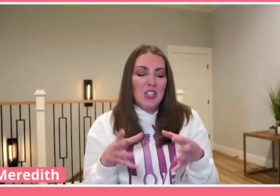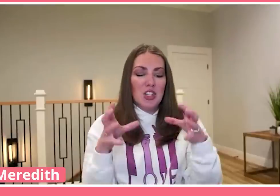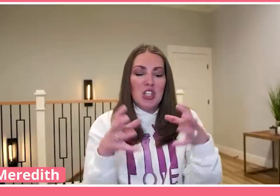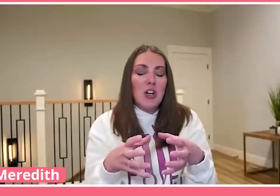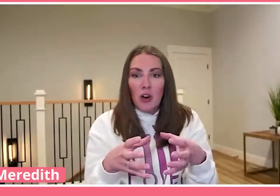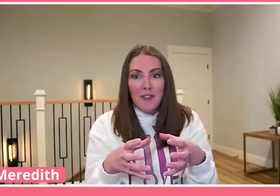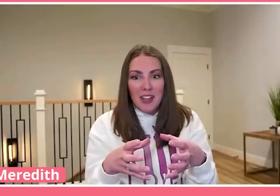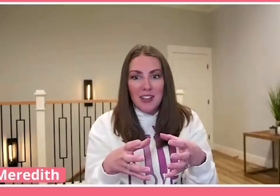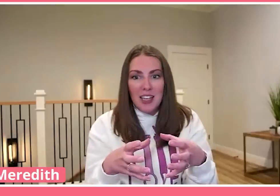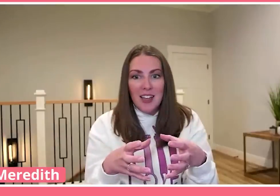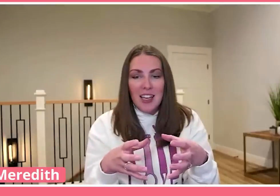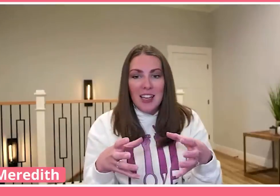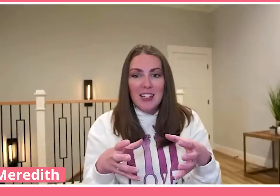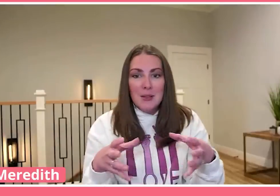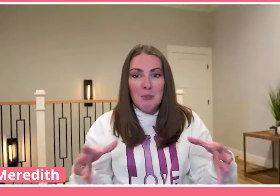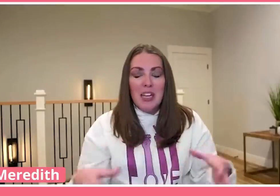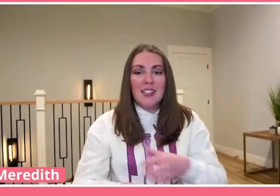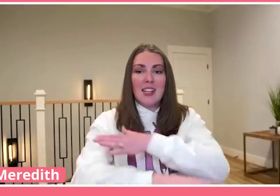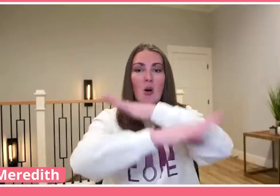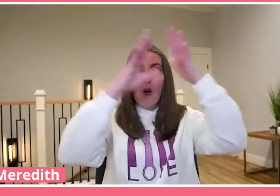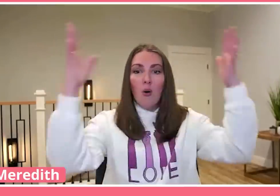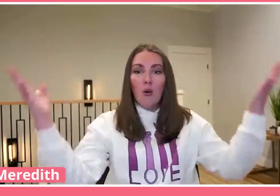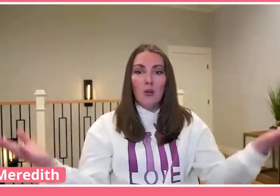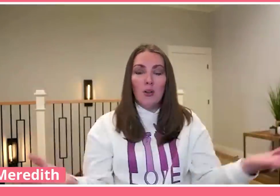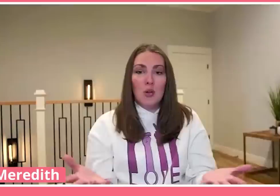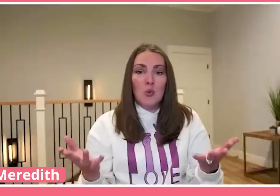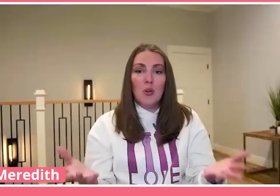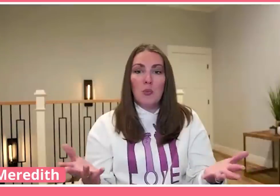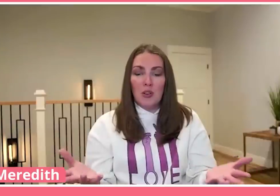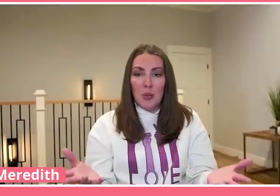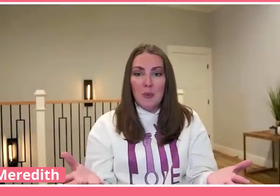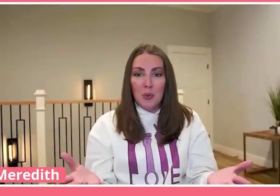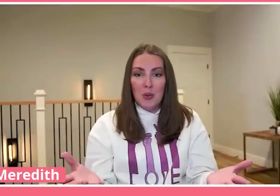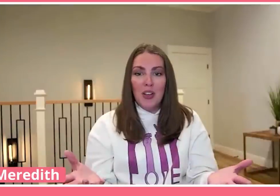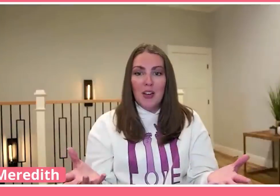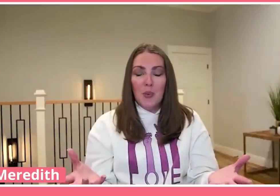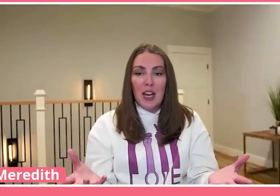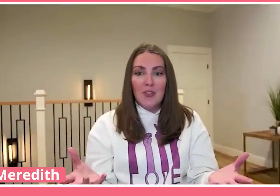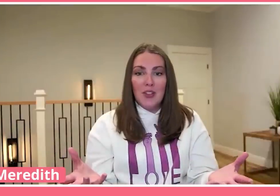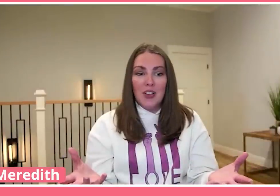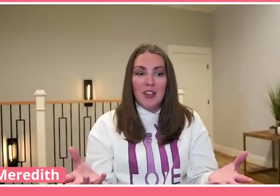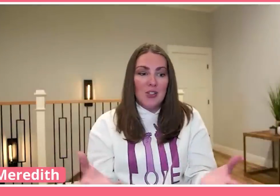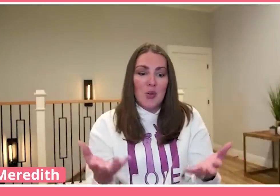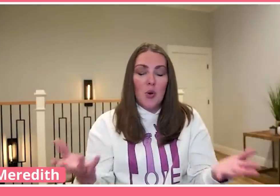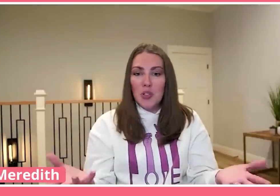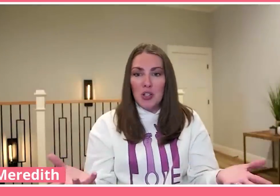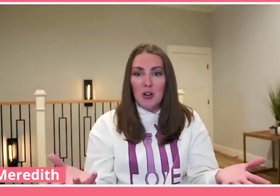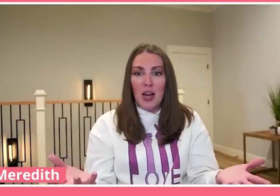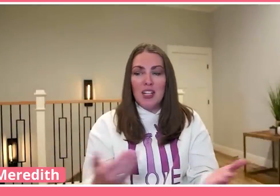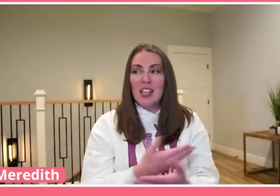geographically. It is based in a whole group of people whenever this culture around it is